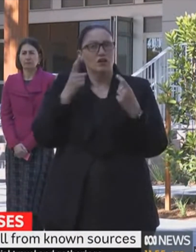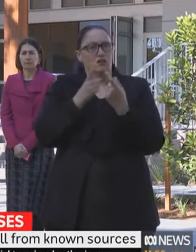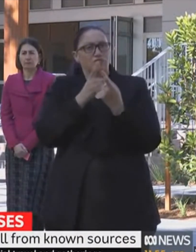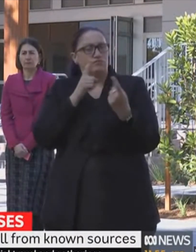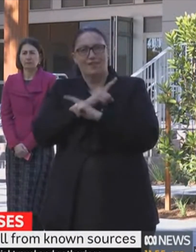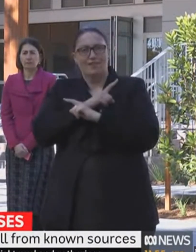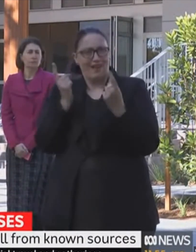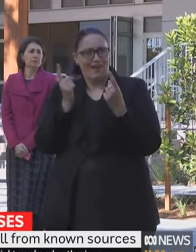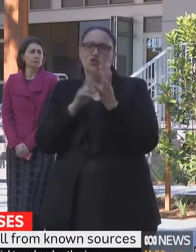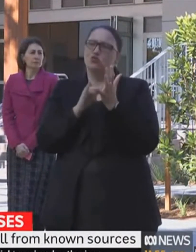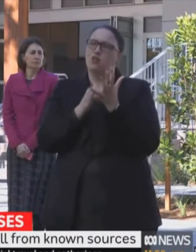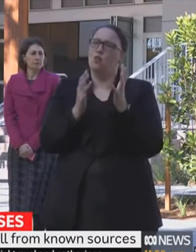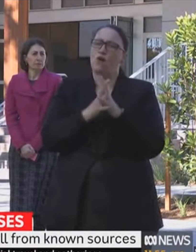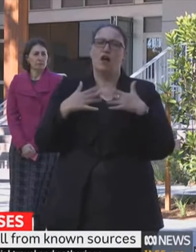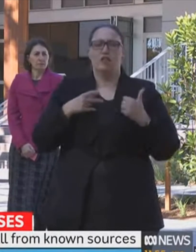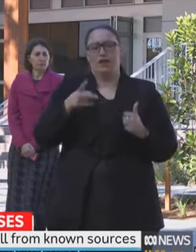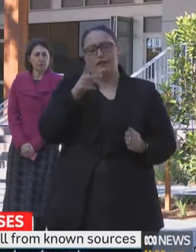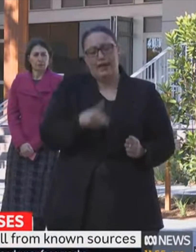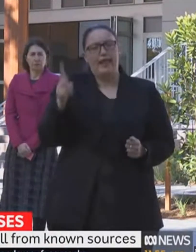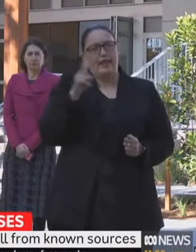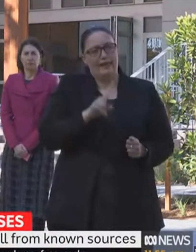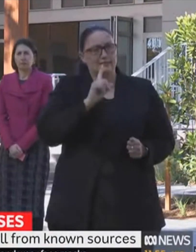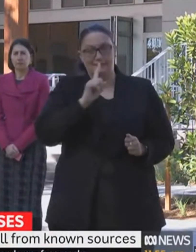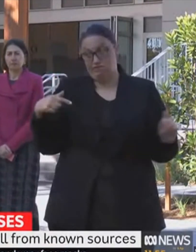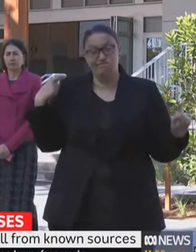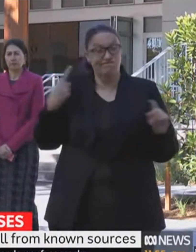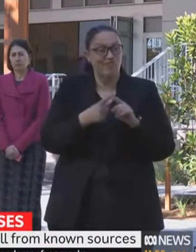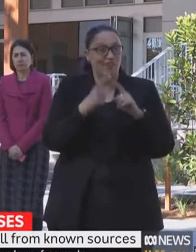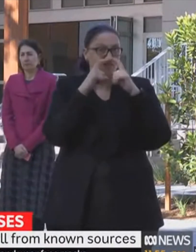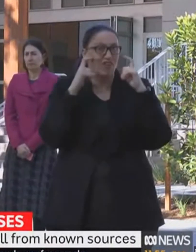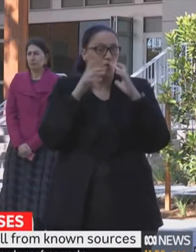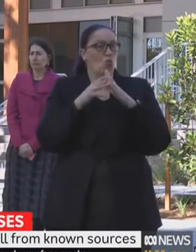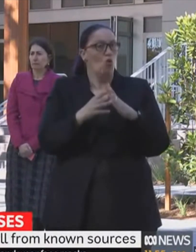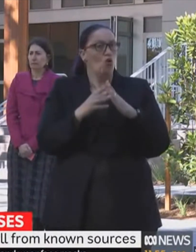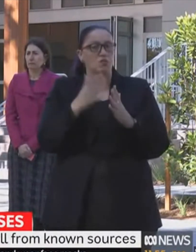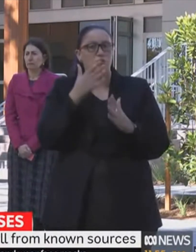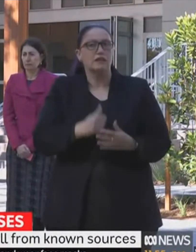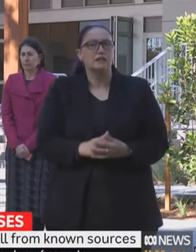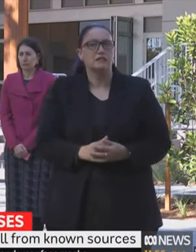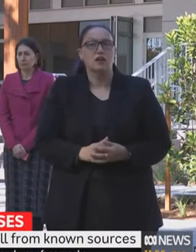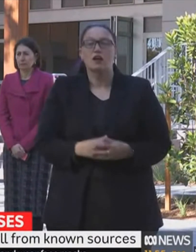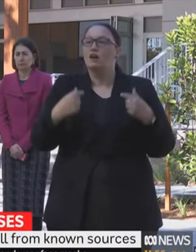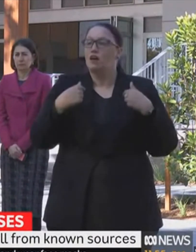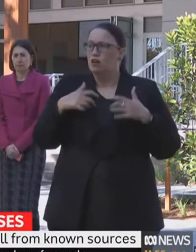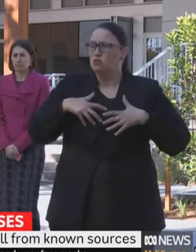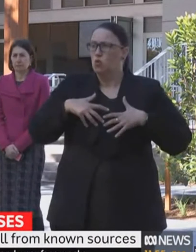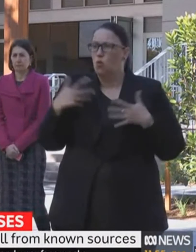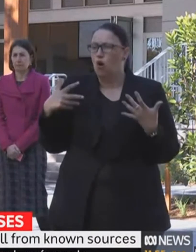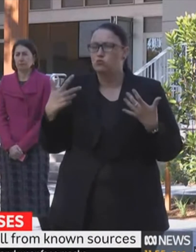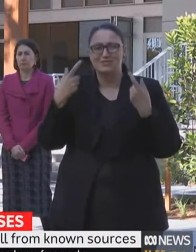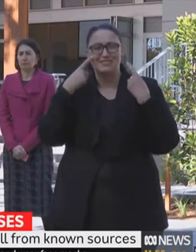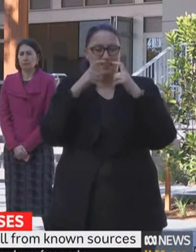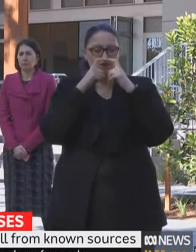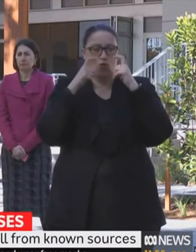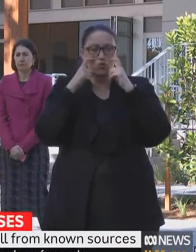distance, New South Wales Health has consistently messaged that face masks are a reasonable action to take. But we wouldn't want to see